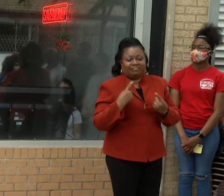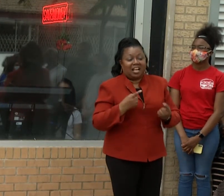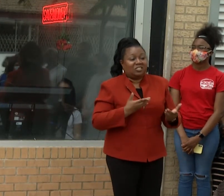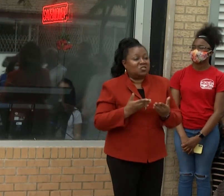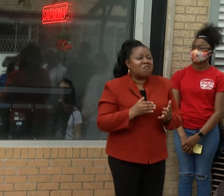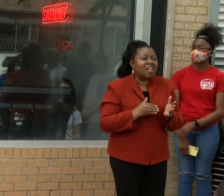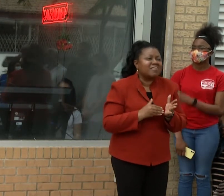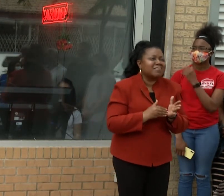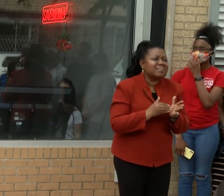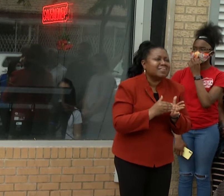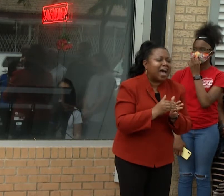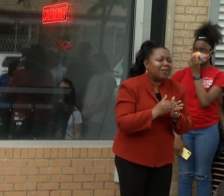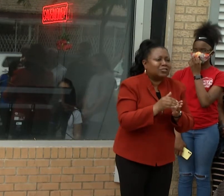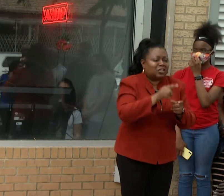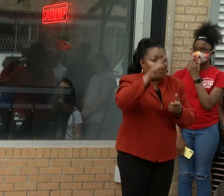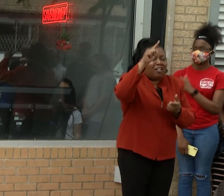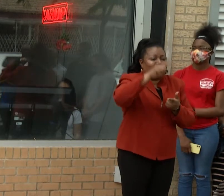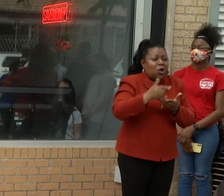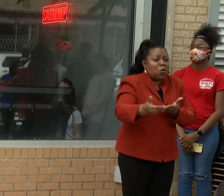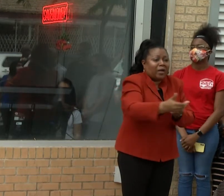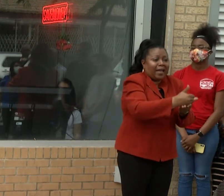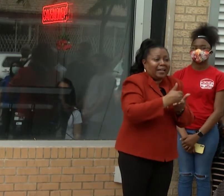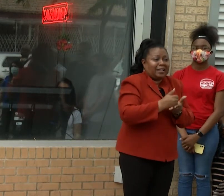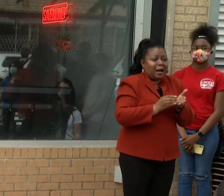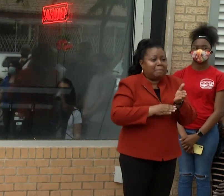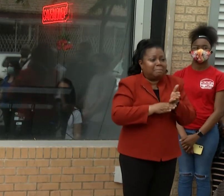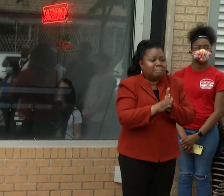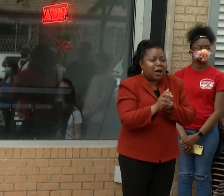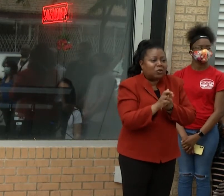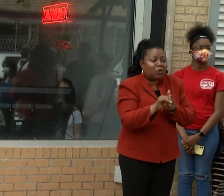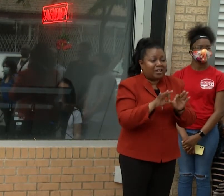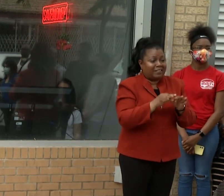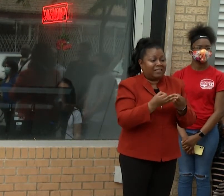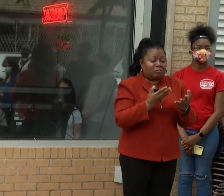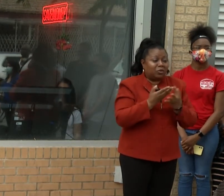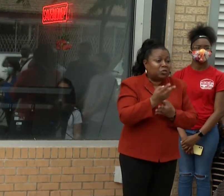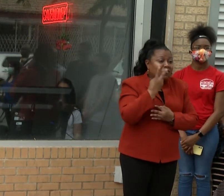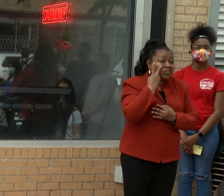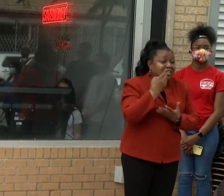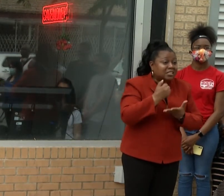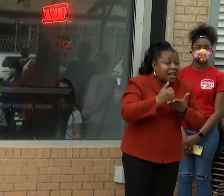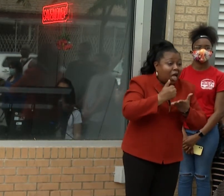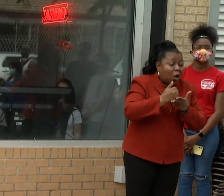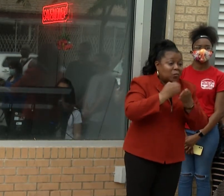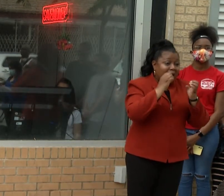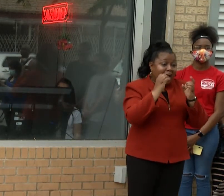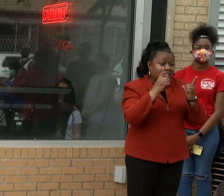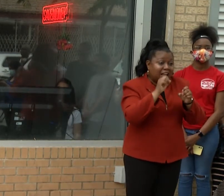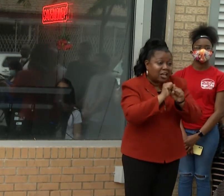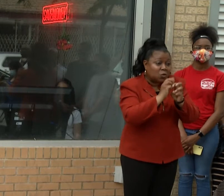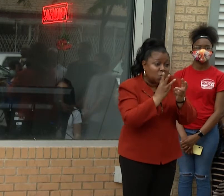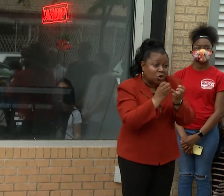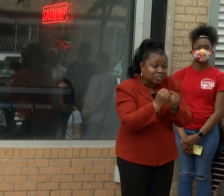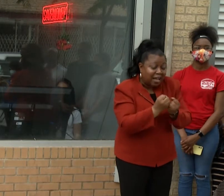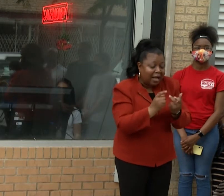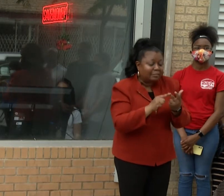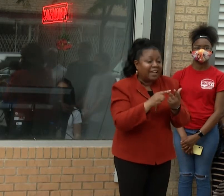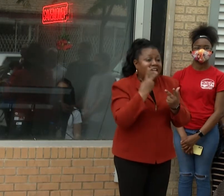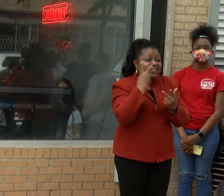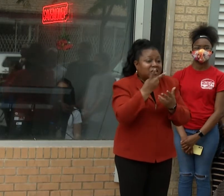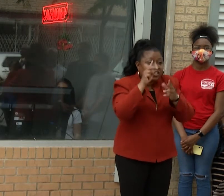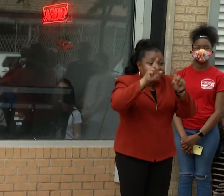served thousands of low-income and minority families through vision health education workshops,